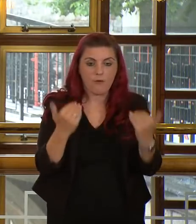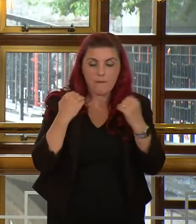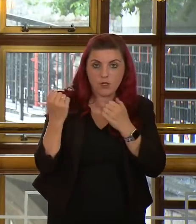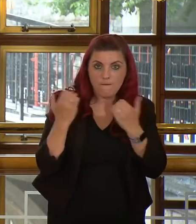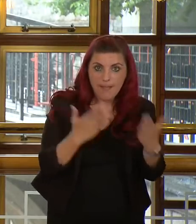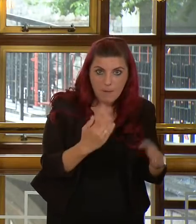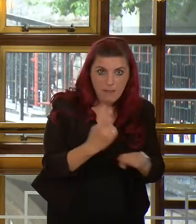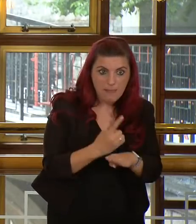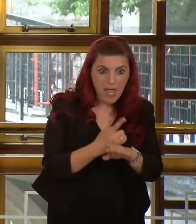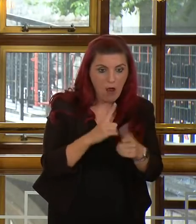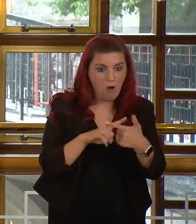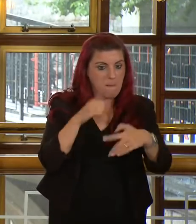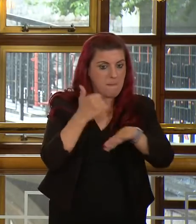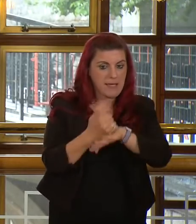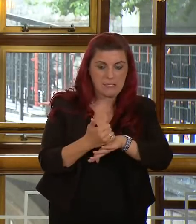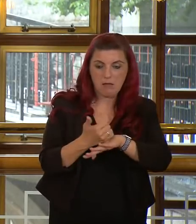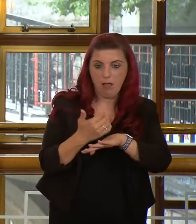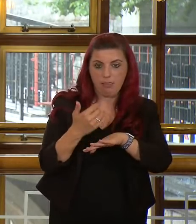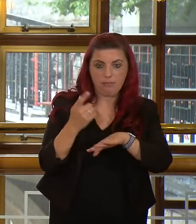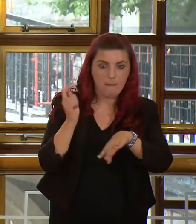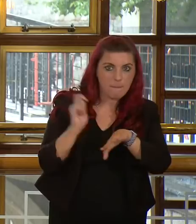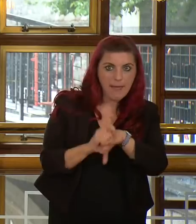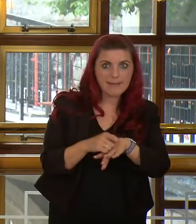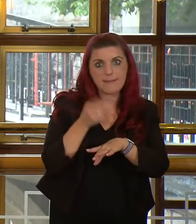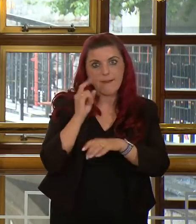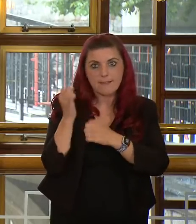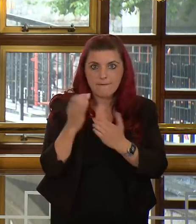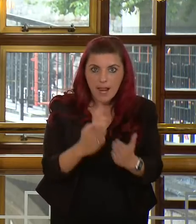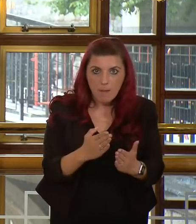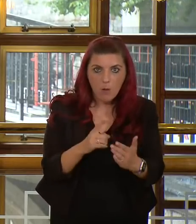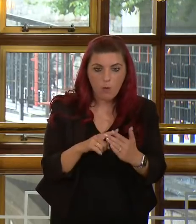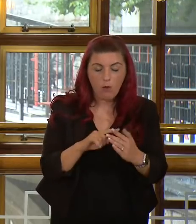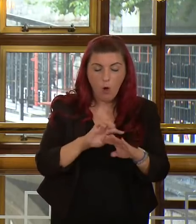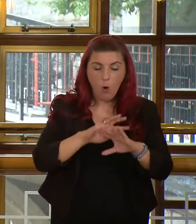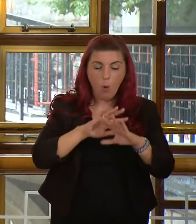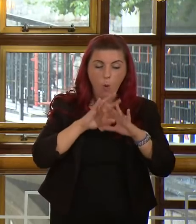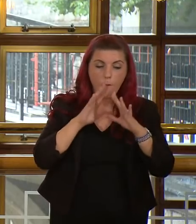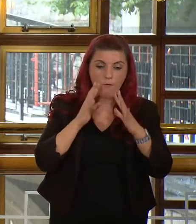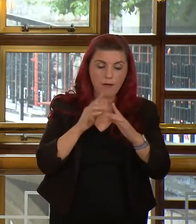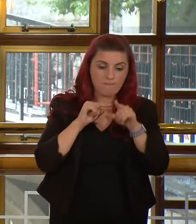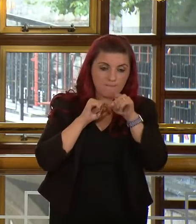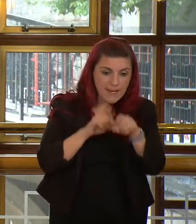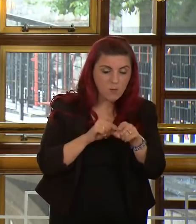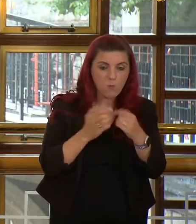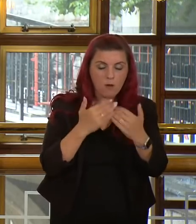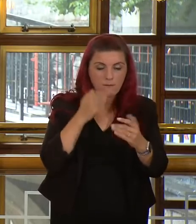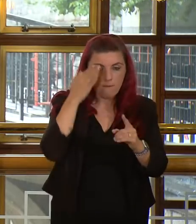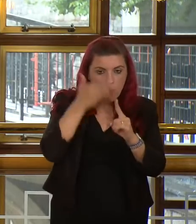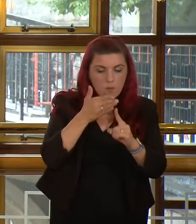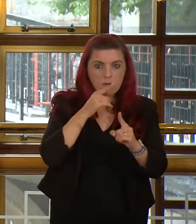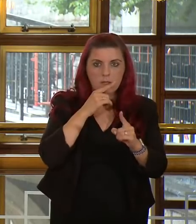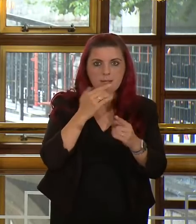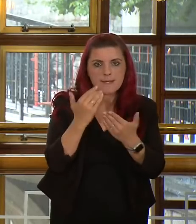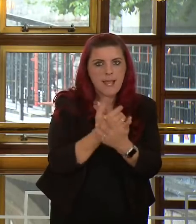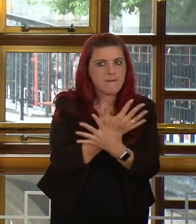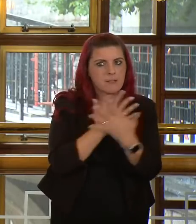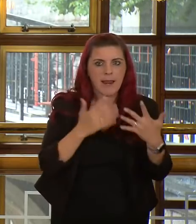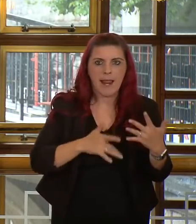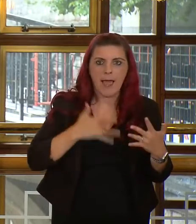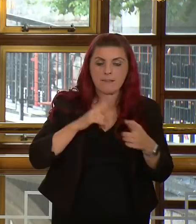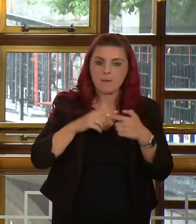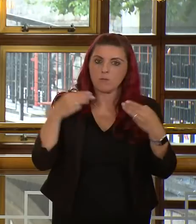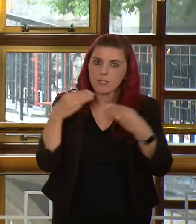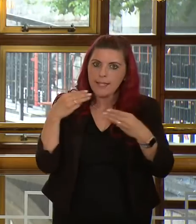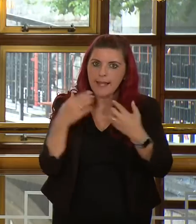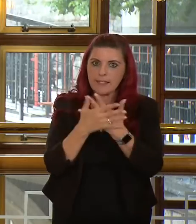and based on the best advice, with the overriding intention of saving as many lives as possible and protecting as many lives as